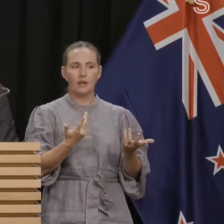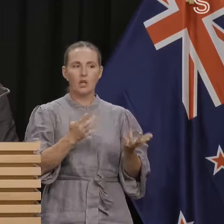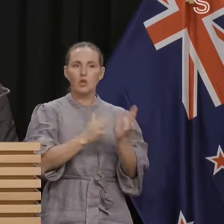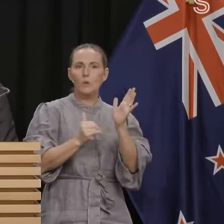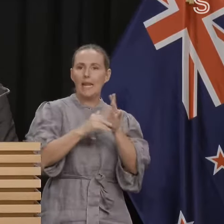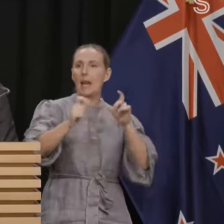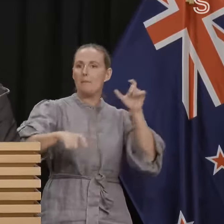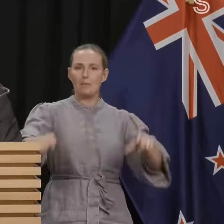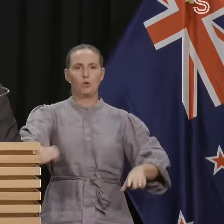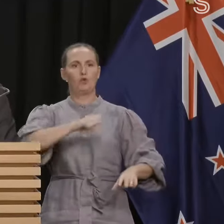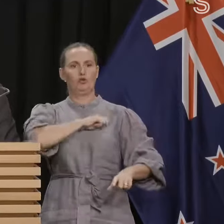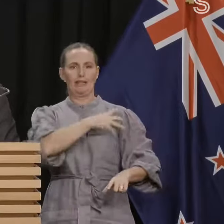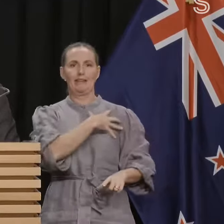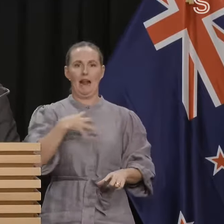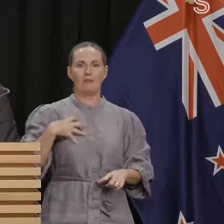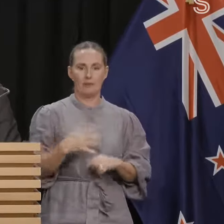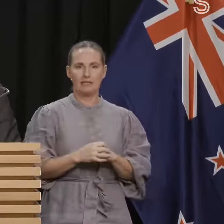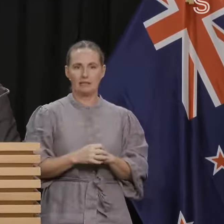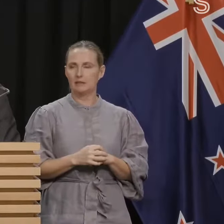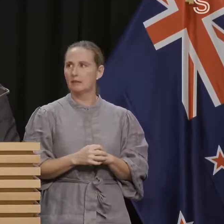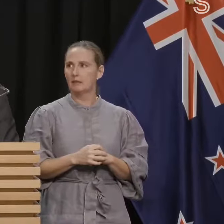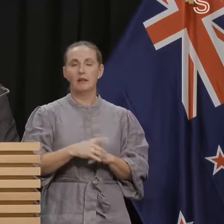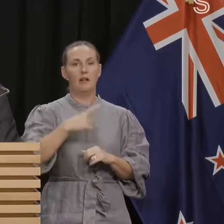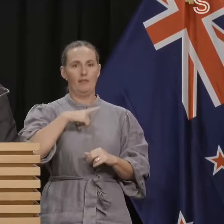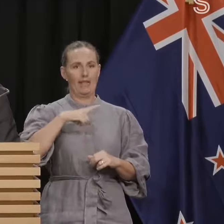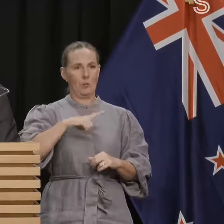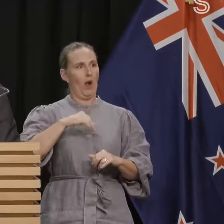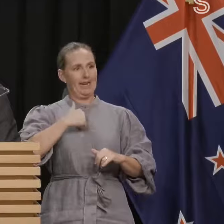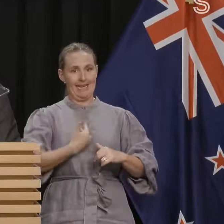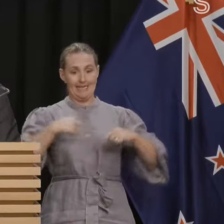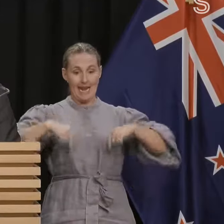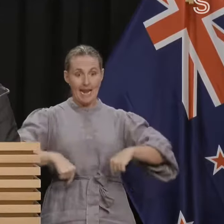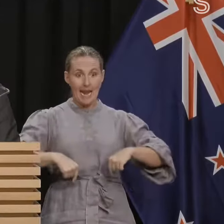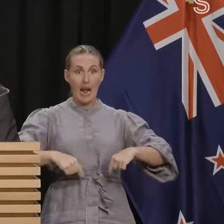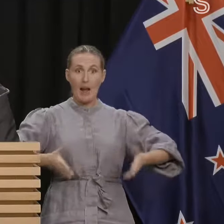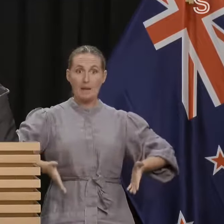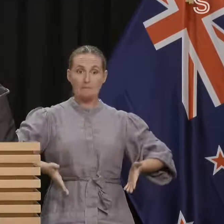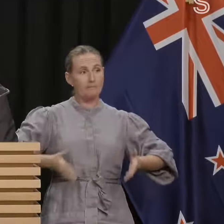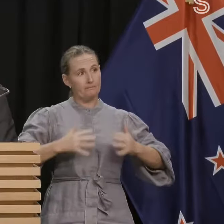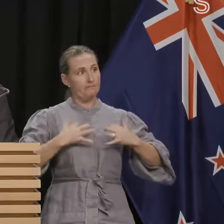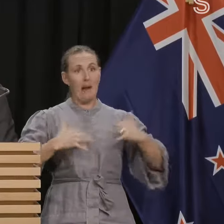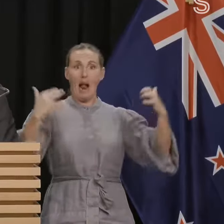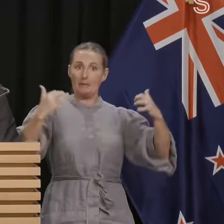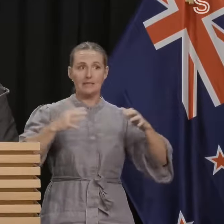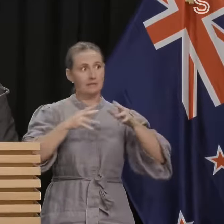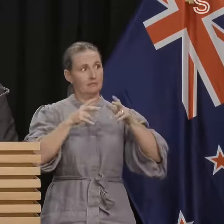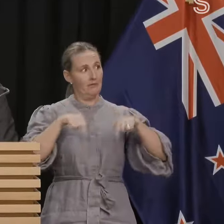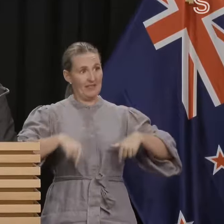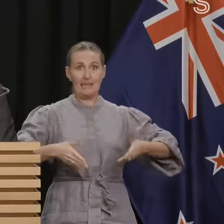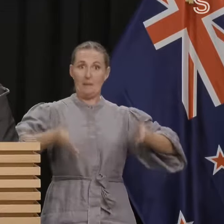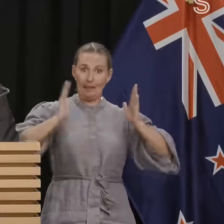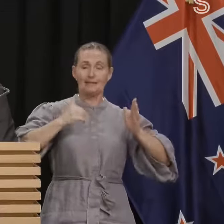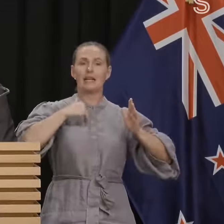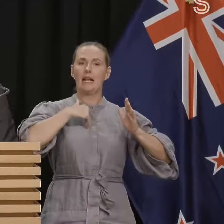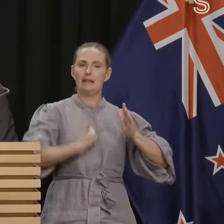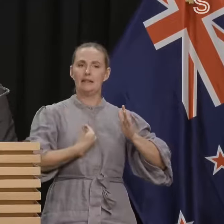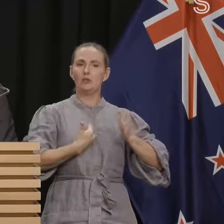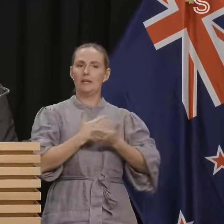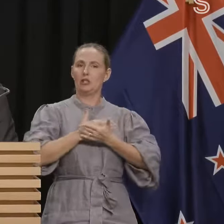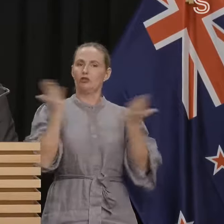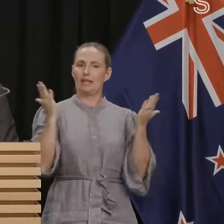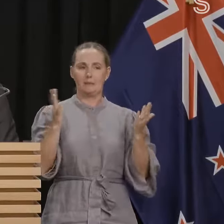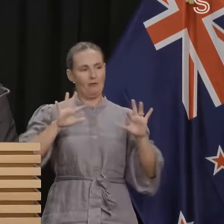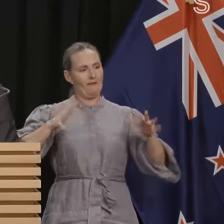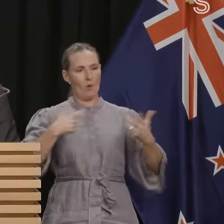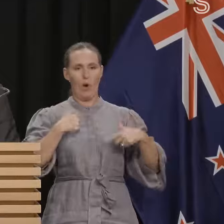should continue to be, I think, transparent for us in the building, being transparent and being accountable for the actions that we take. That is something that's part